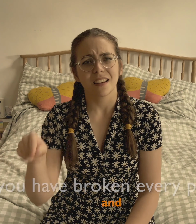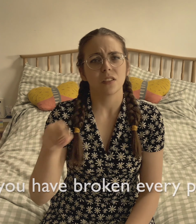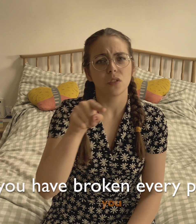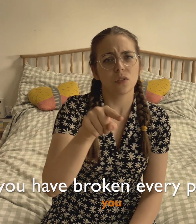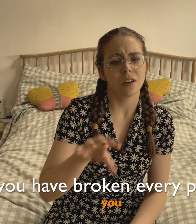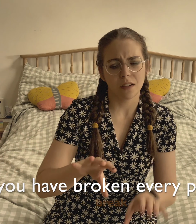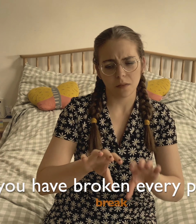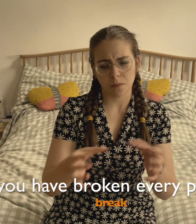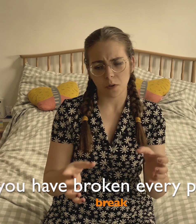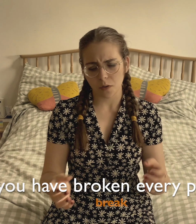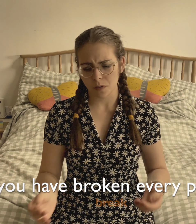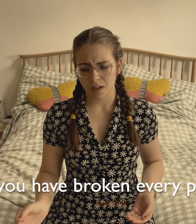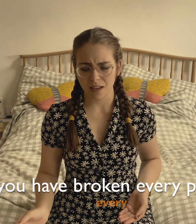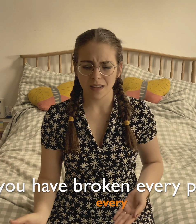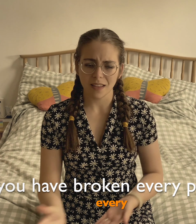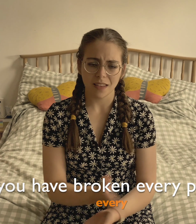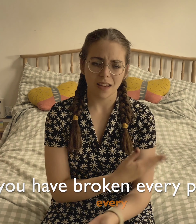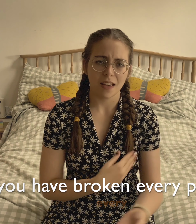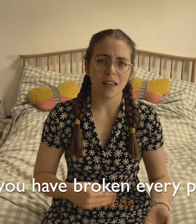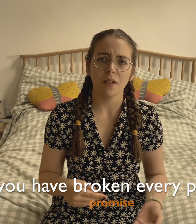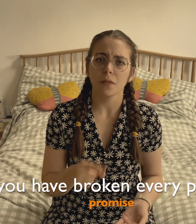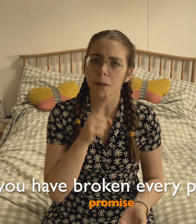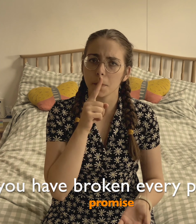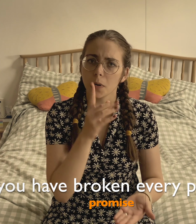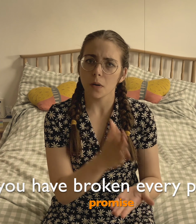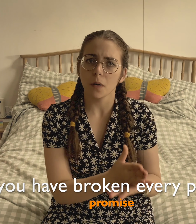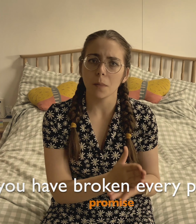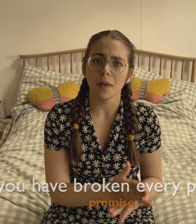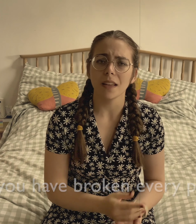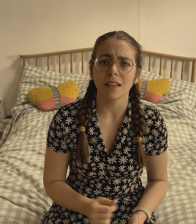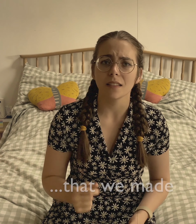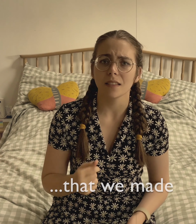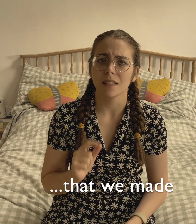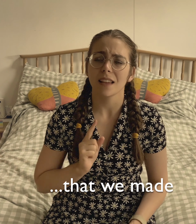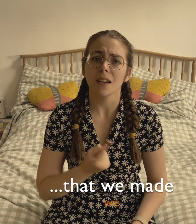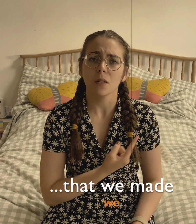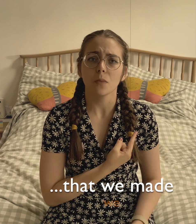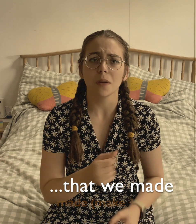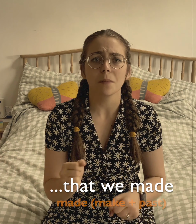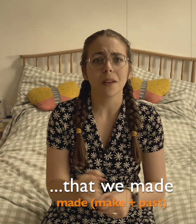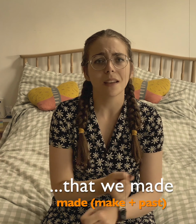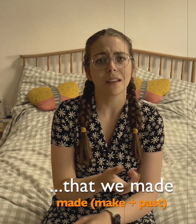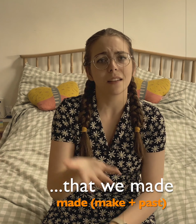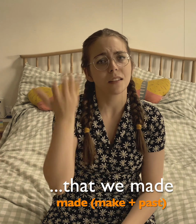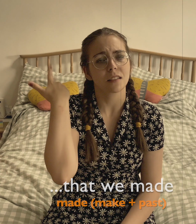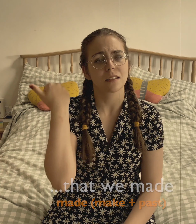And you have broken every promise that we made,